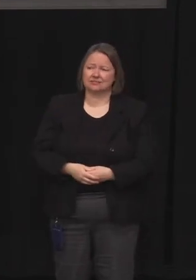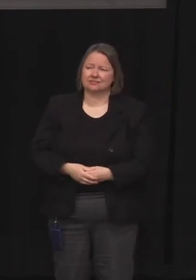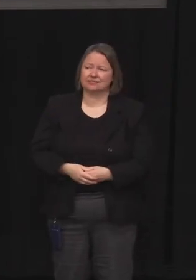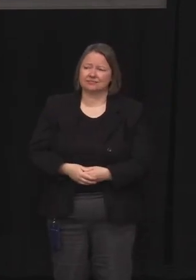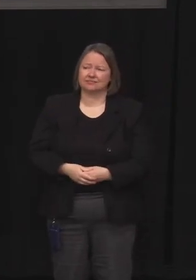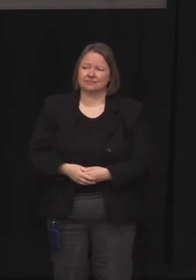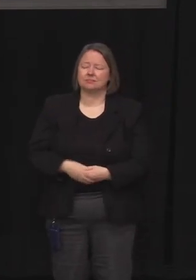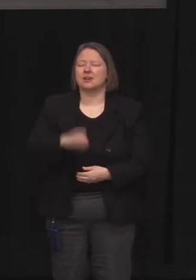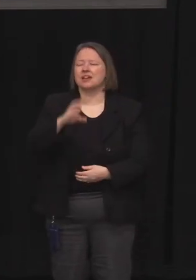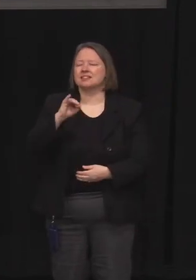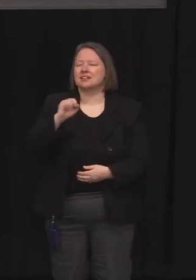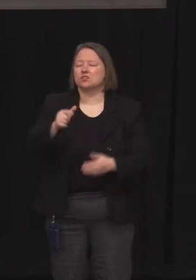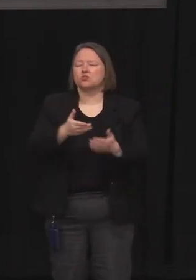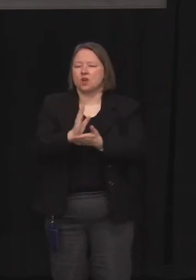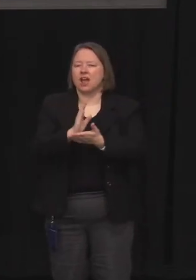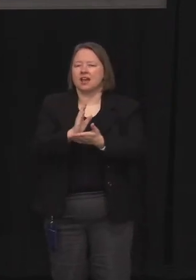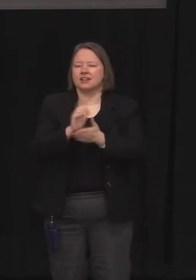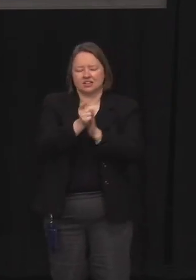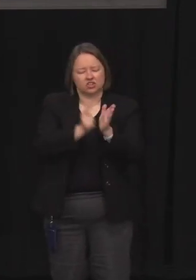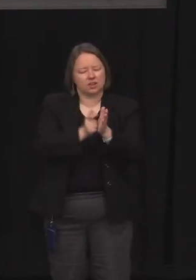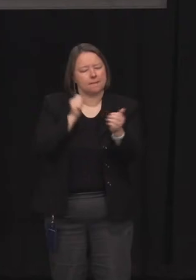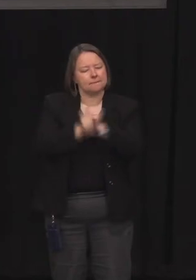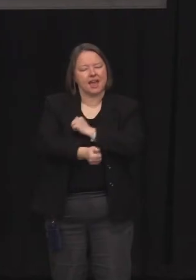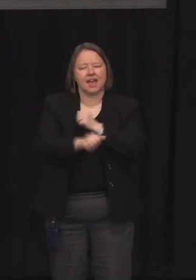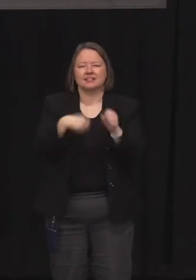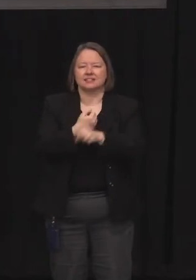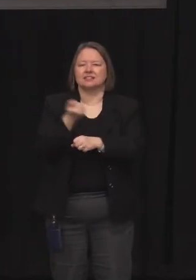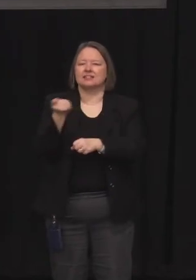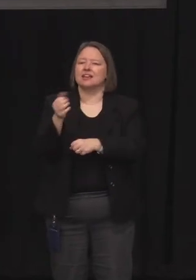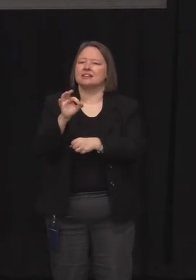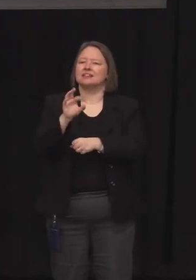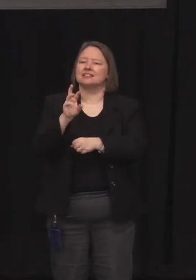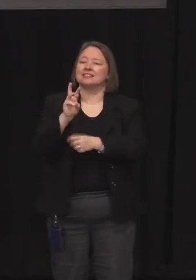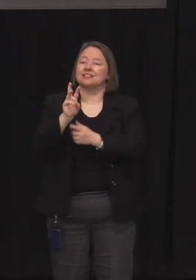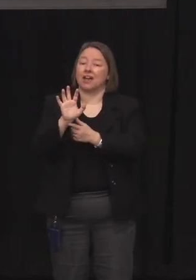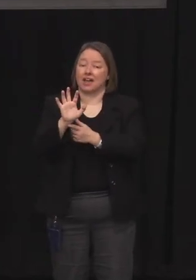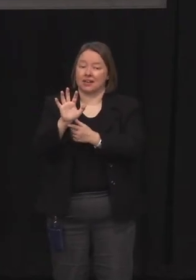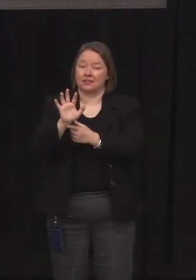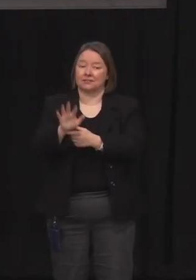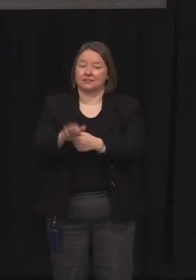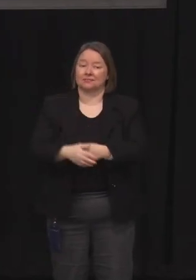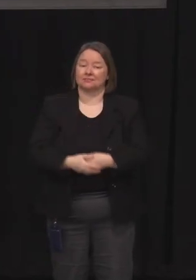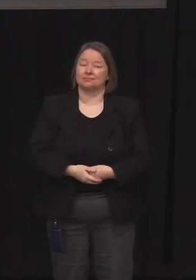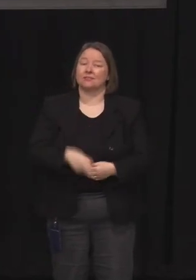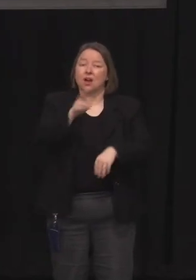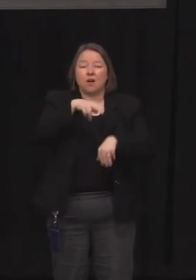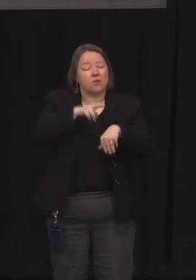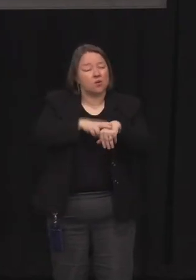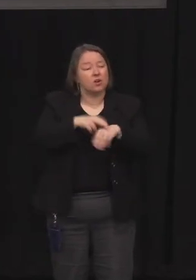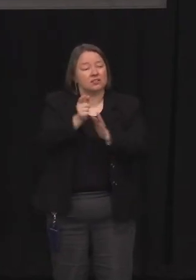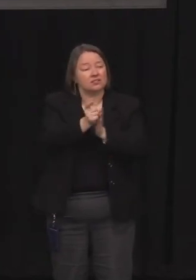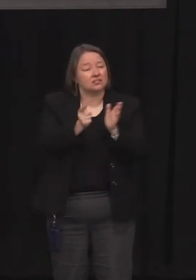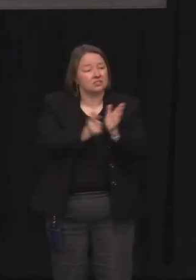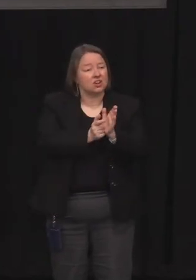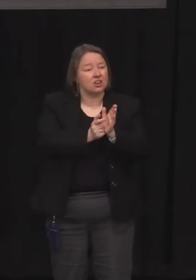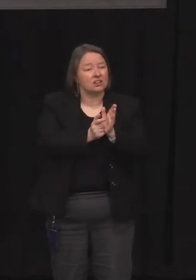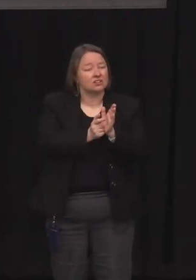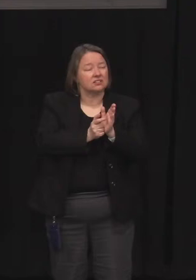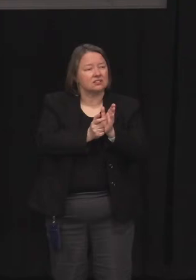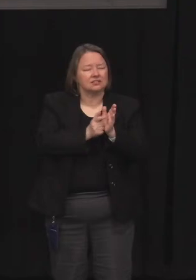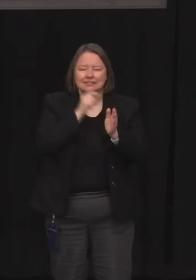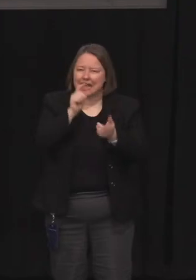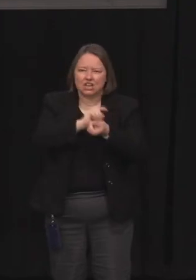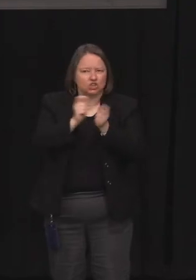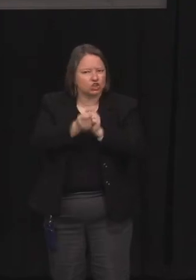But civil rights legislation was passed in 1965. But of course, legislation does not change